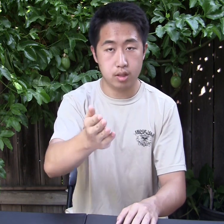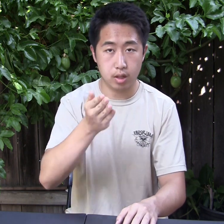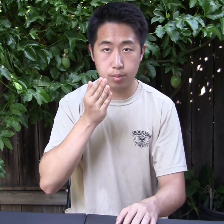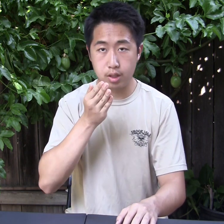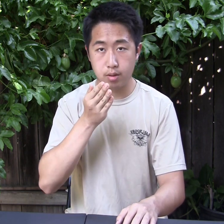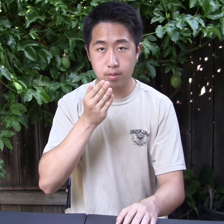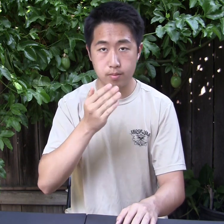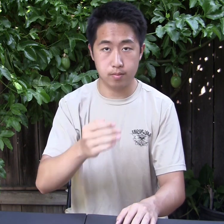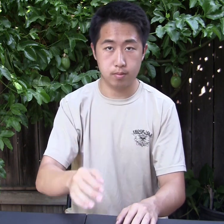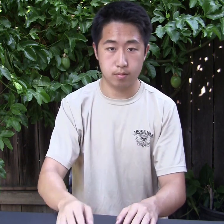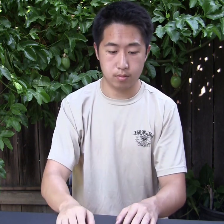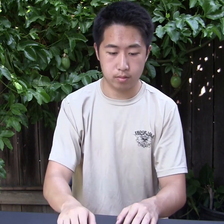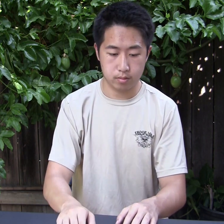Tell me.